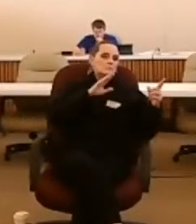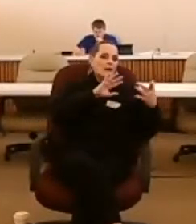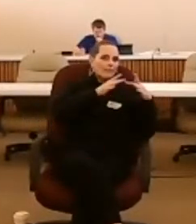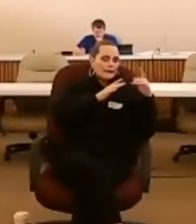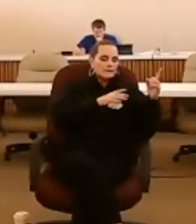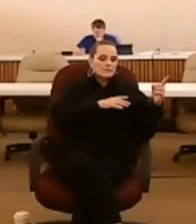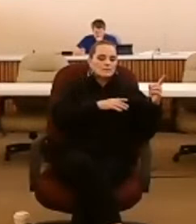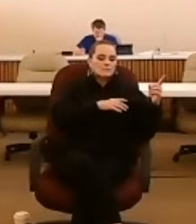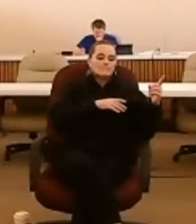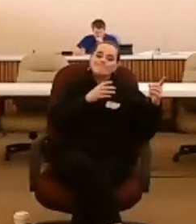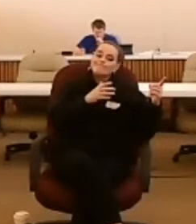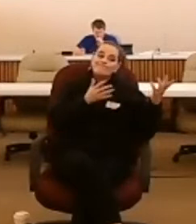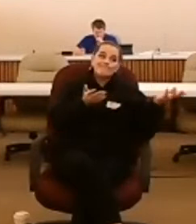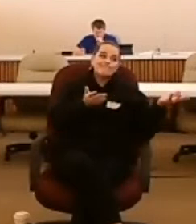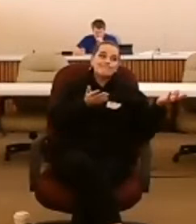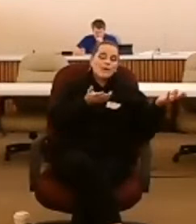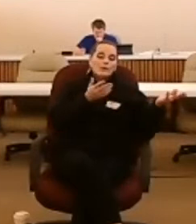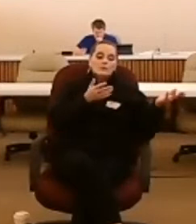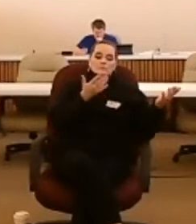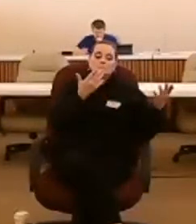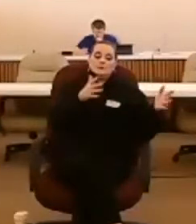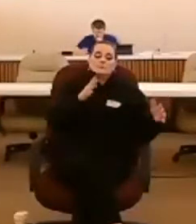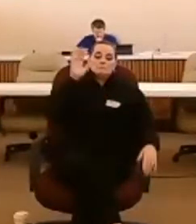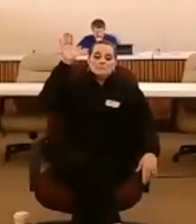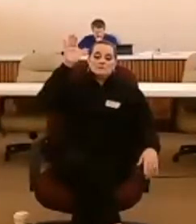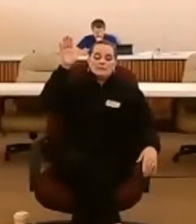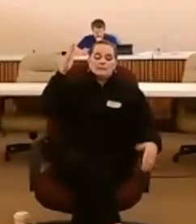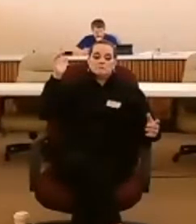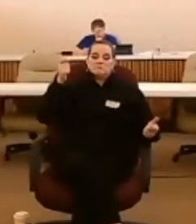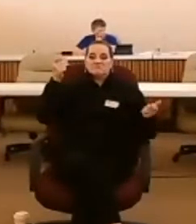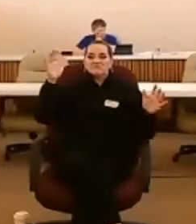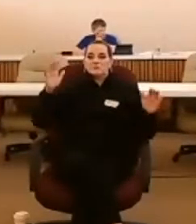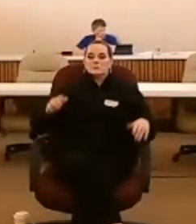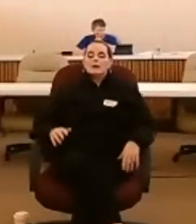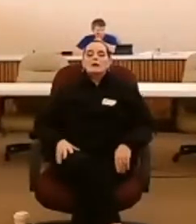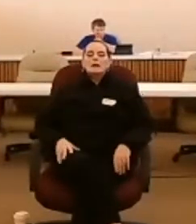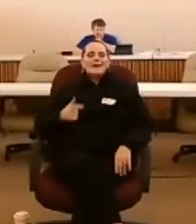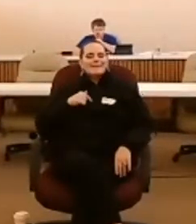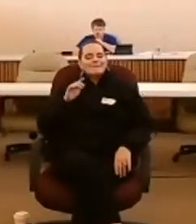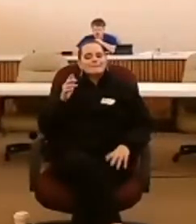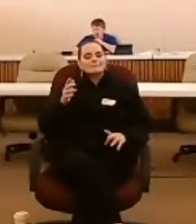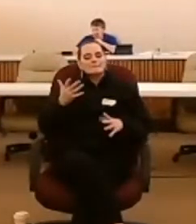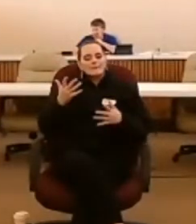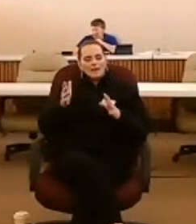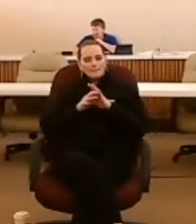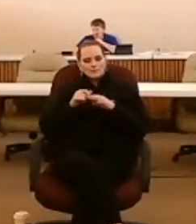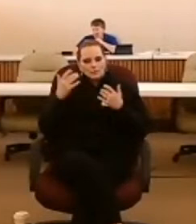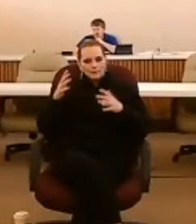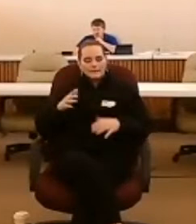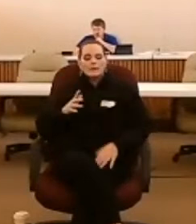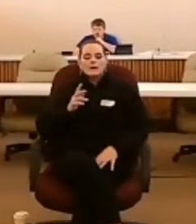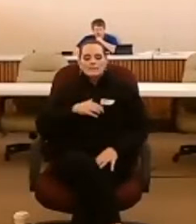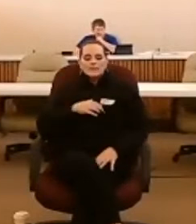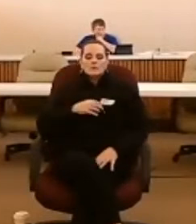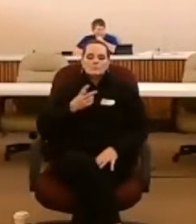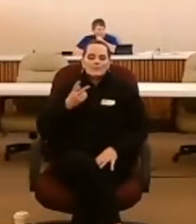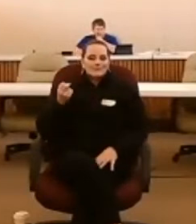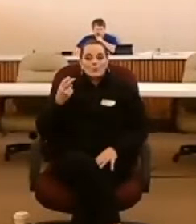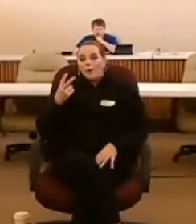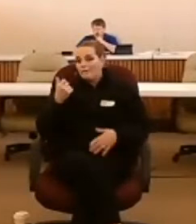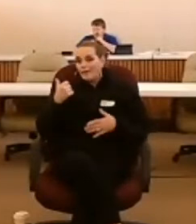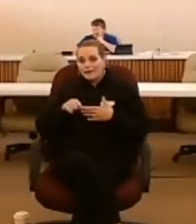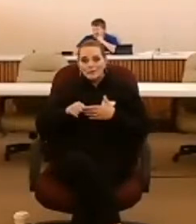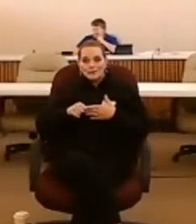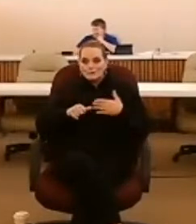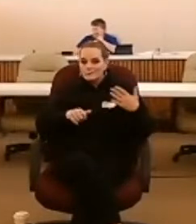Those are all the raised hands that I have. Okay, and as I mentioned, we've probably gotten a dozen letters.